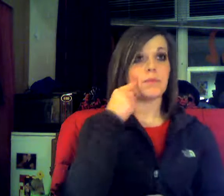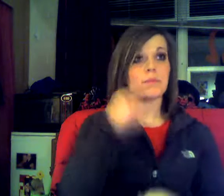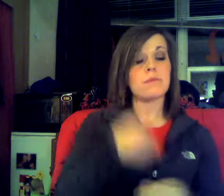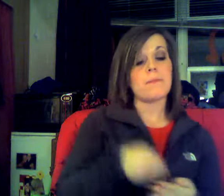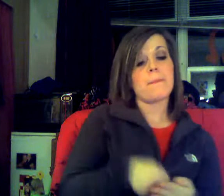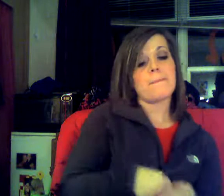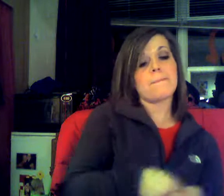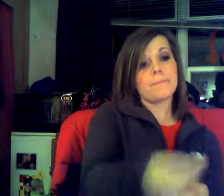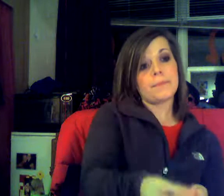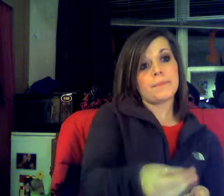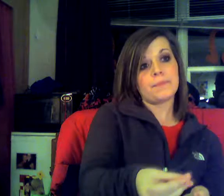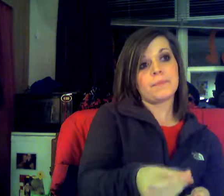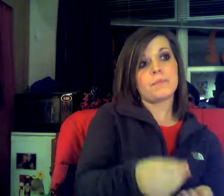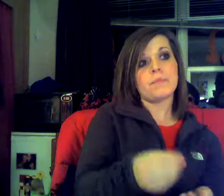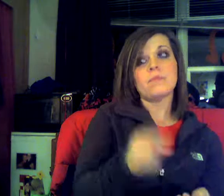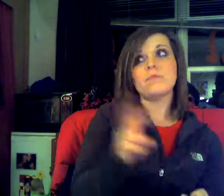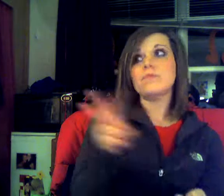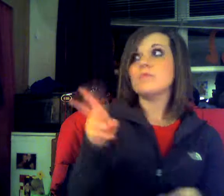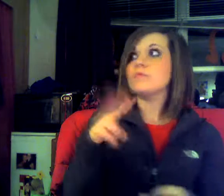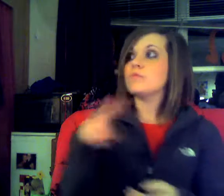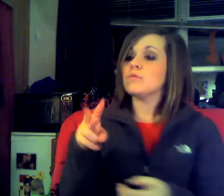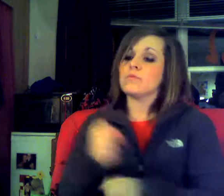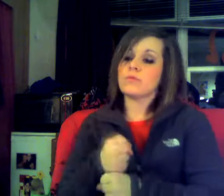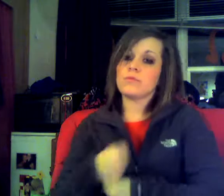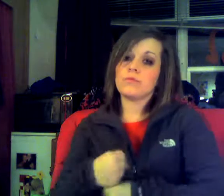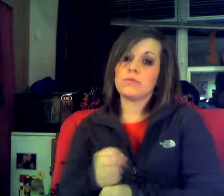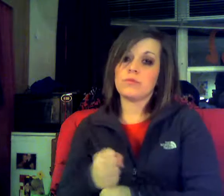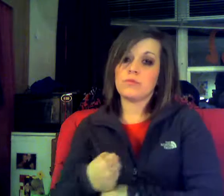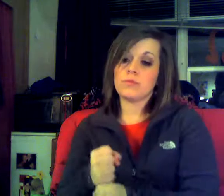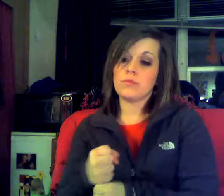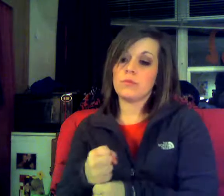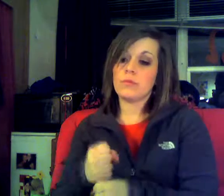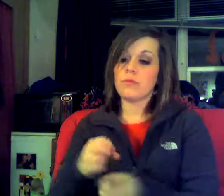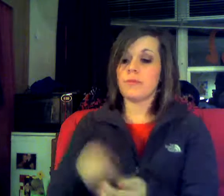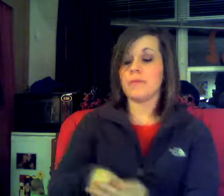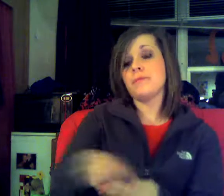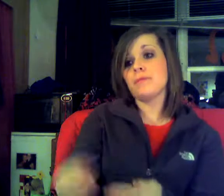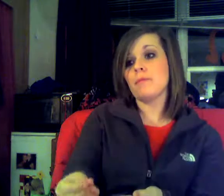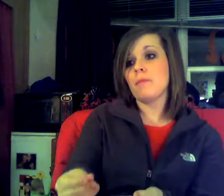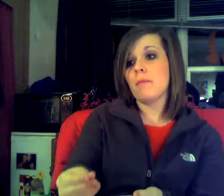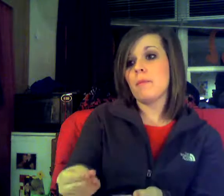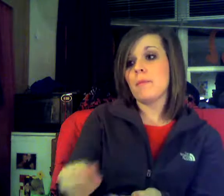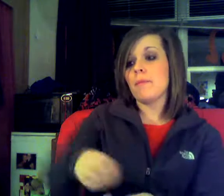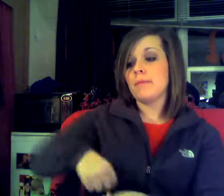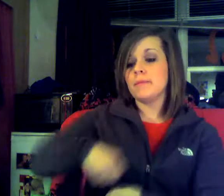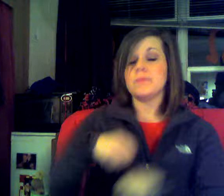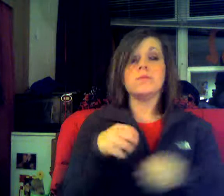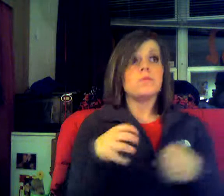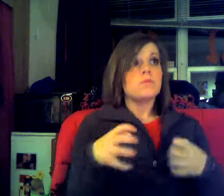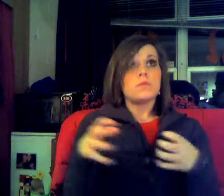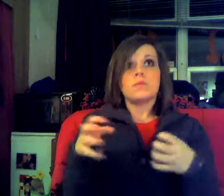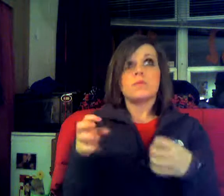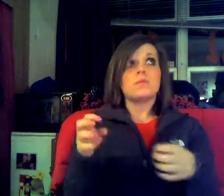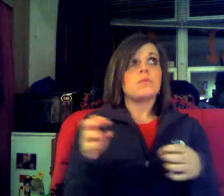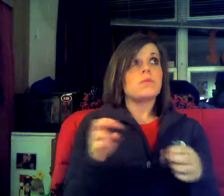Buy it. Buy coffee. Buy it. Try to find a place to sit.